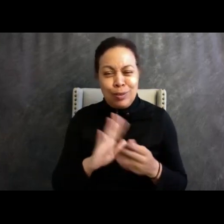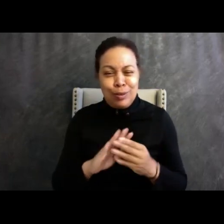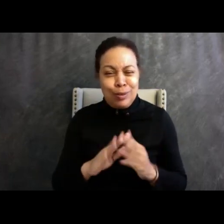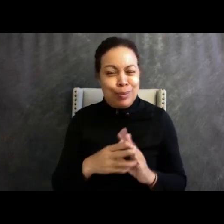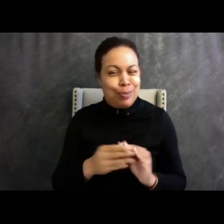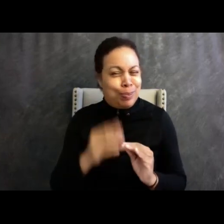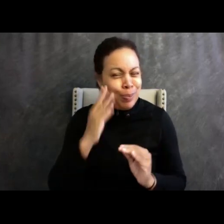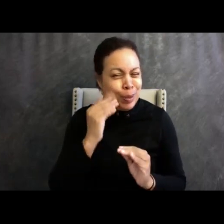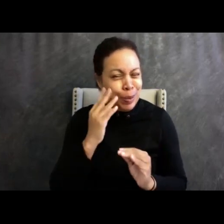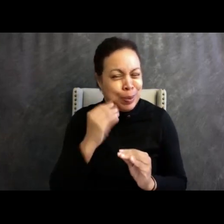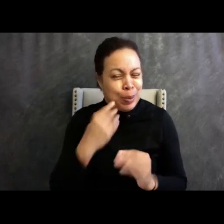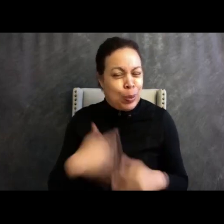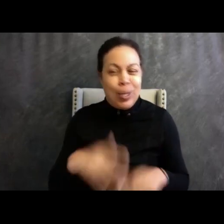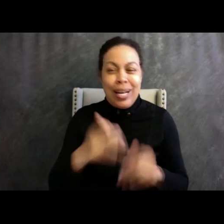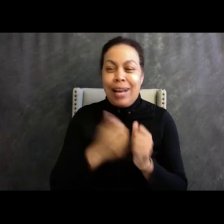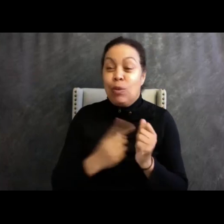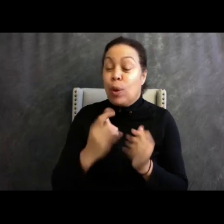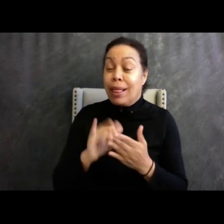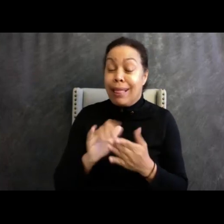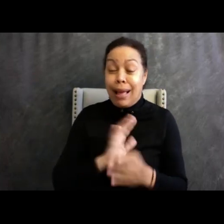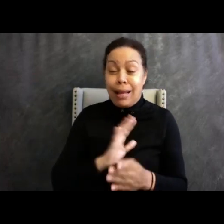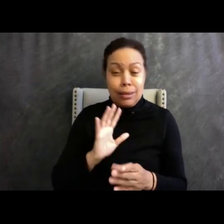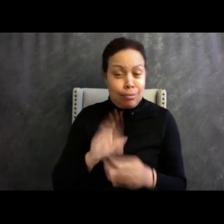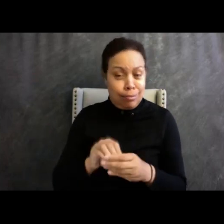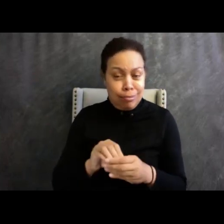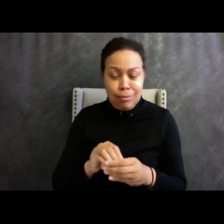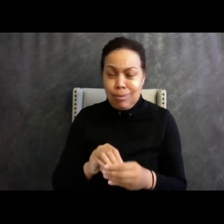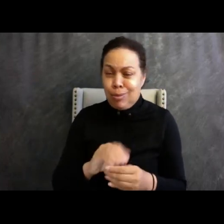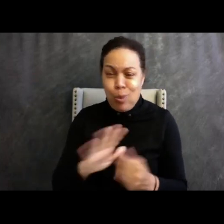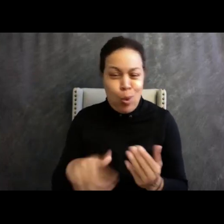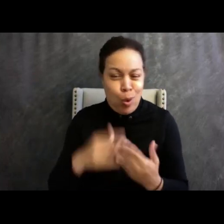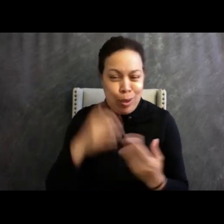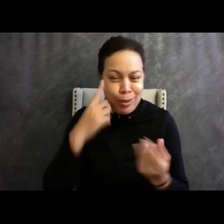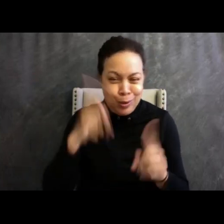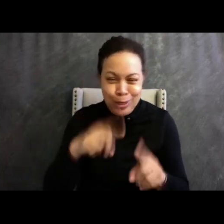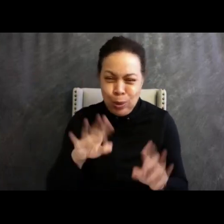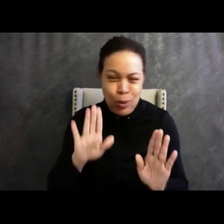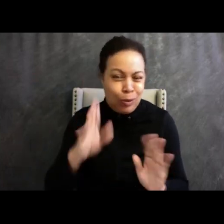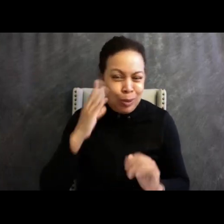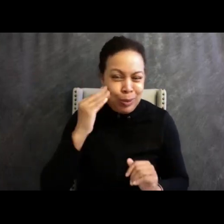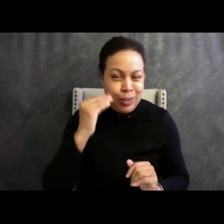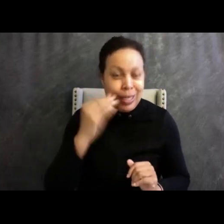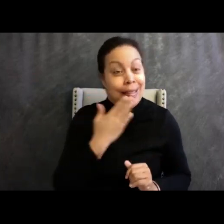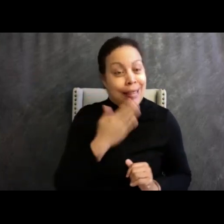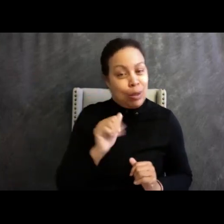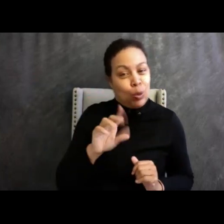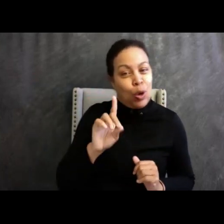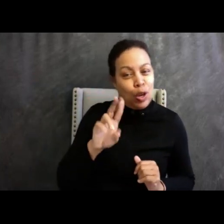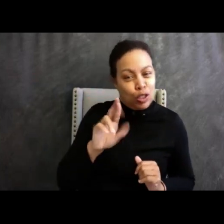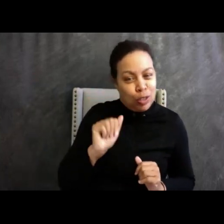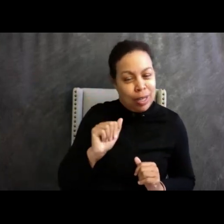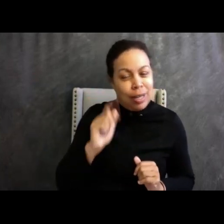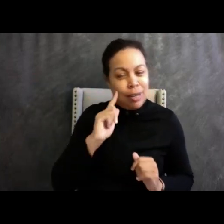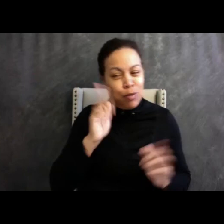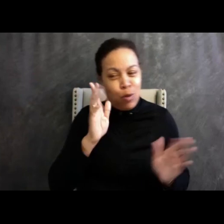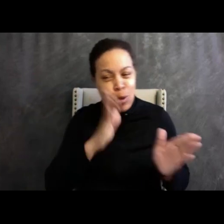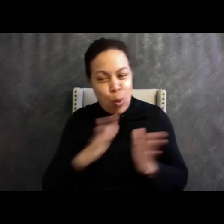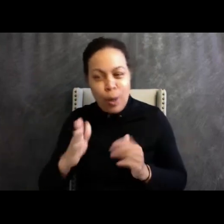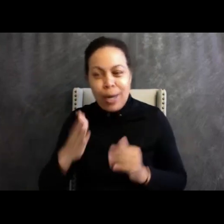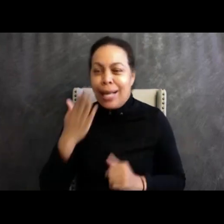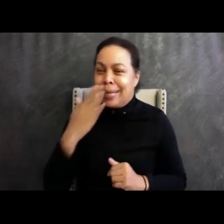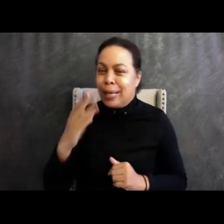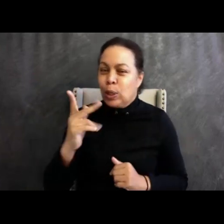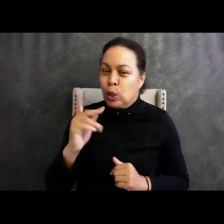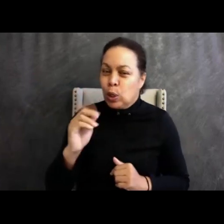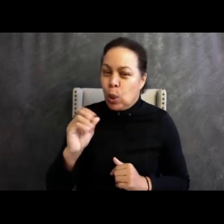who's participated agrees. So thank you, Audrey, for organizing this. Thank you, Kosi, for leading us. Thank you to